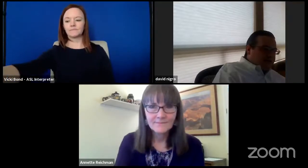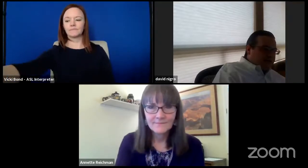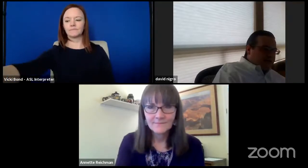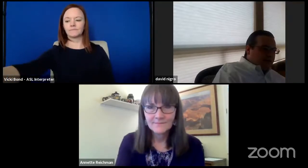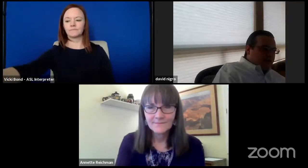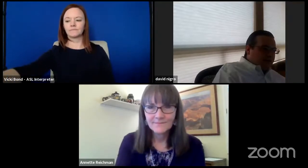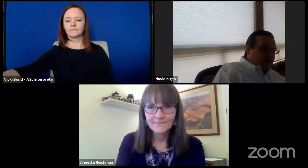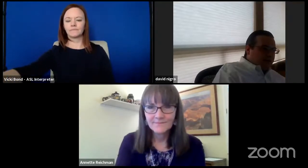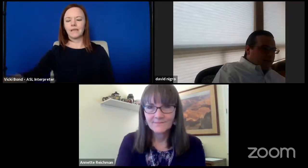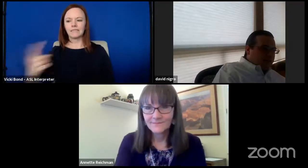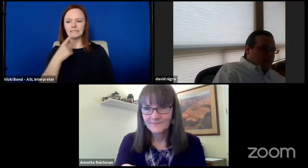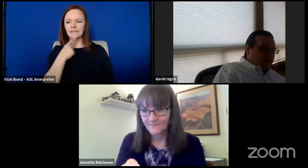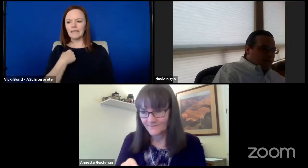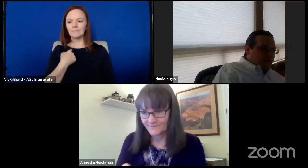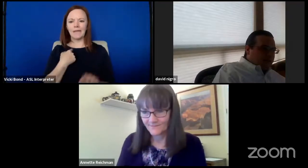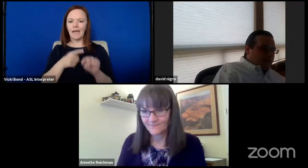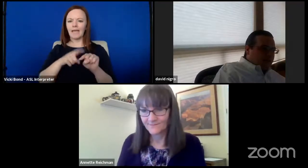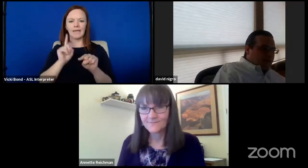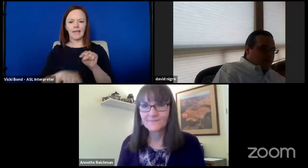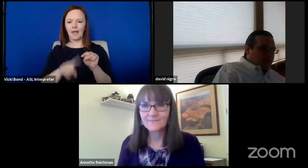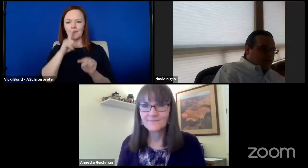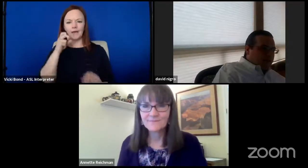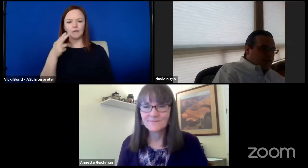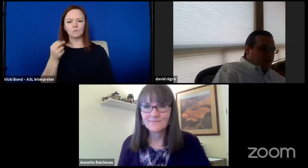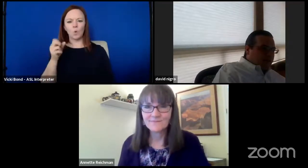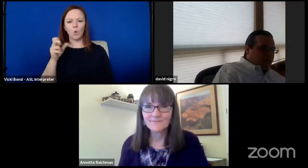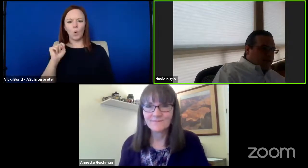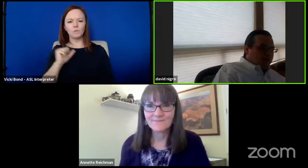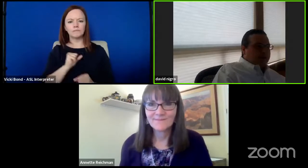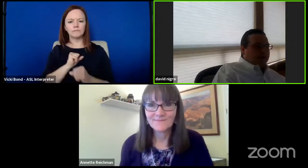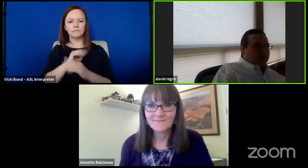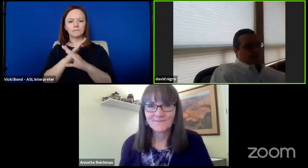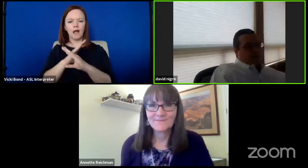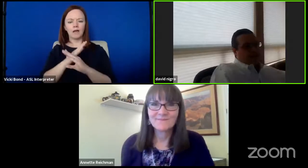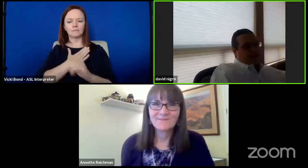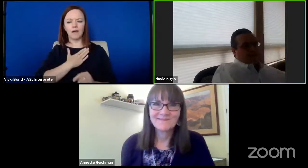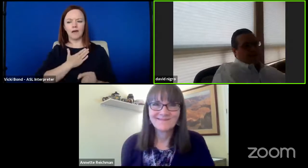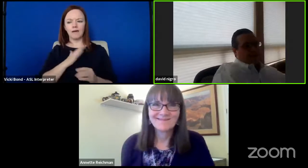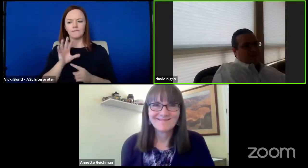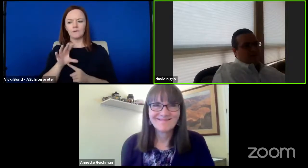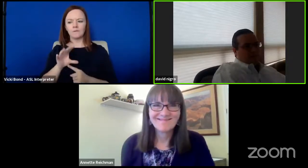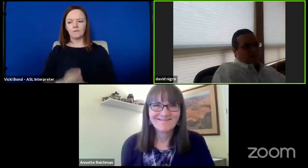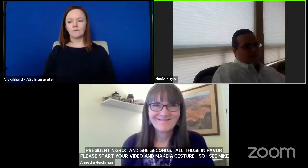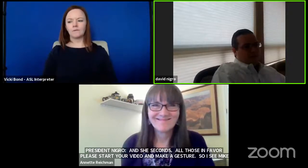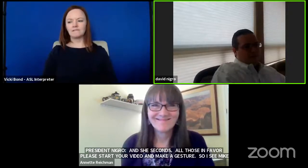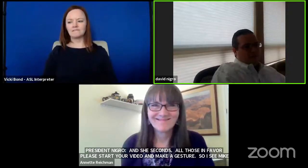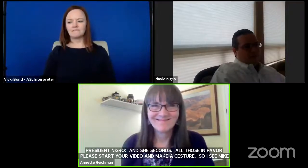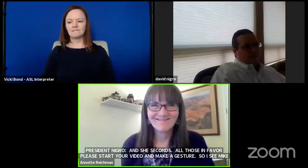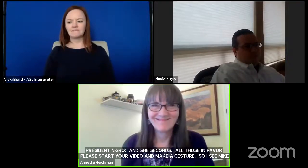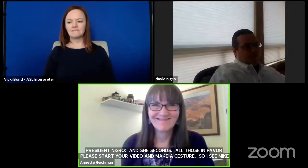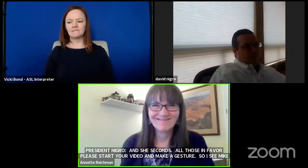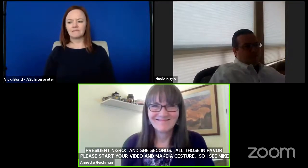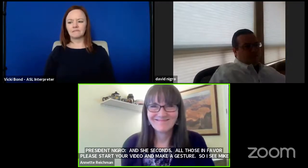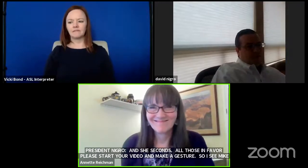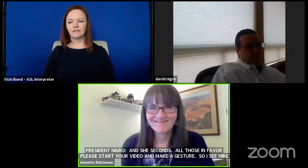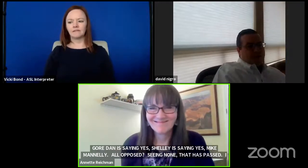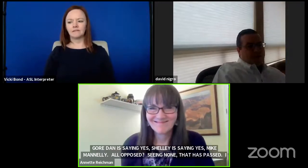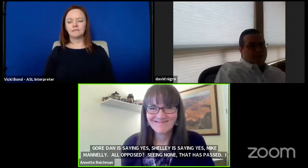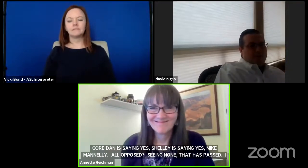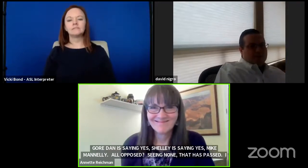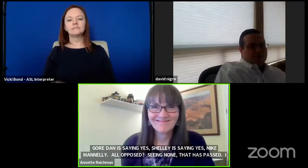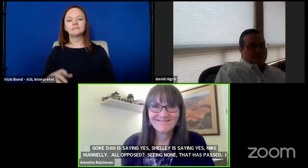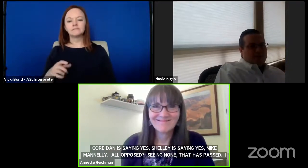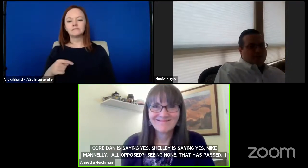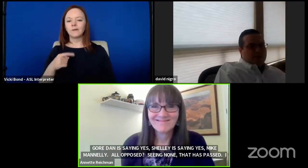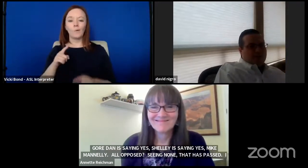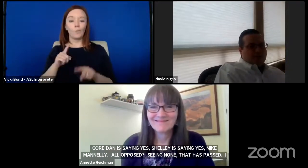It's telling me I can't start it because the host has stopped it. Okay. Let's try again. We can hear